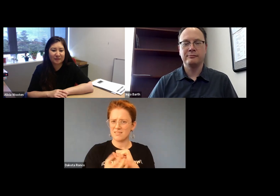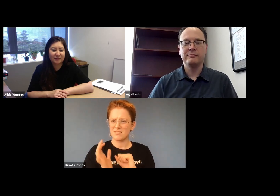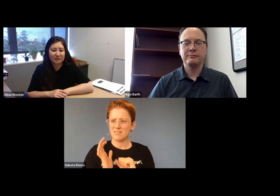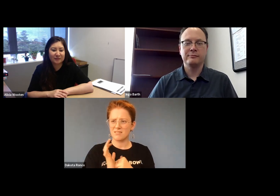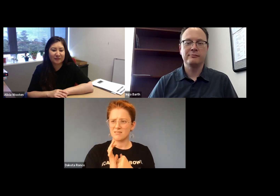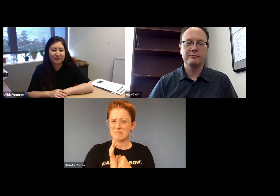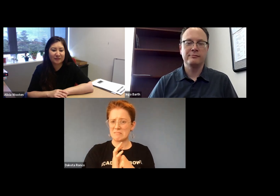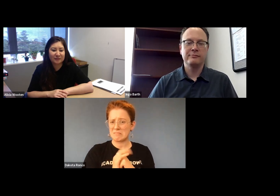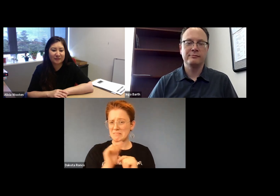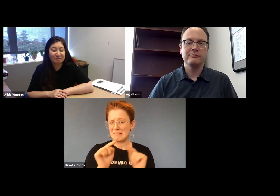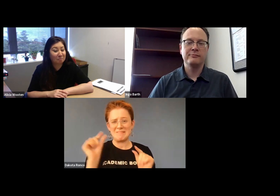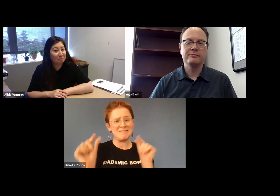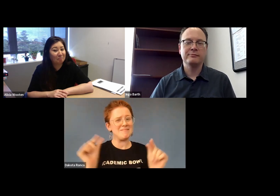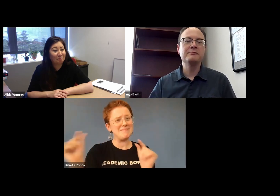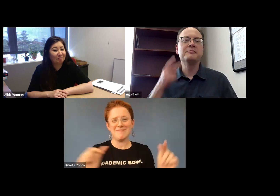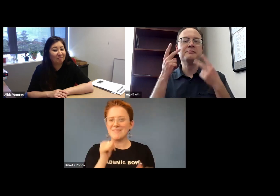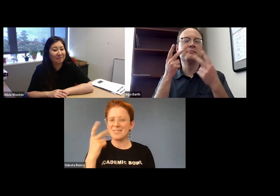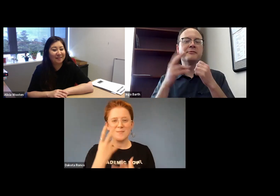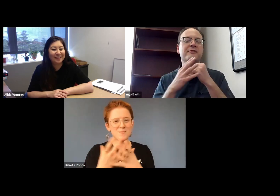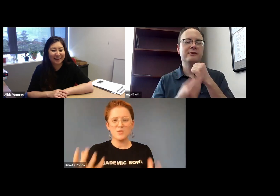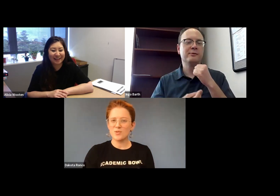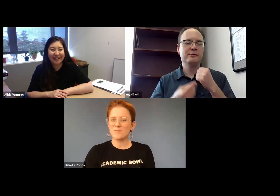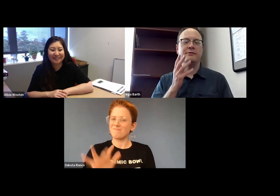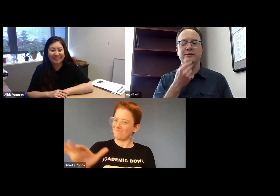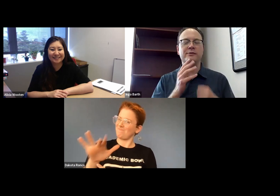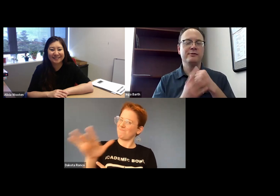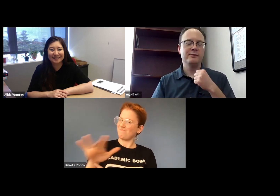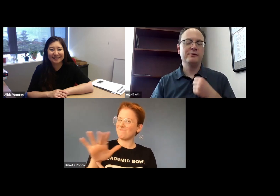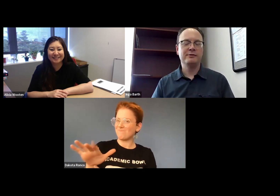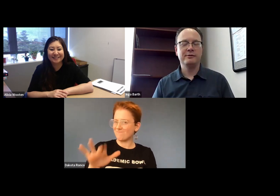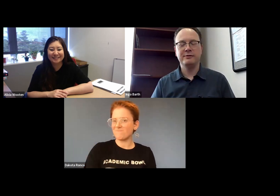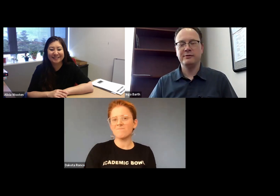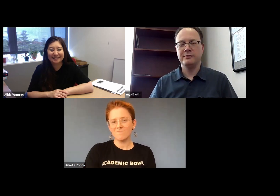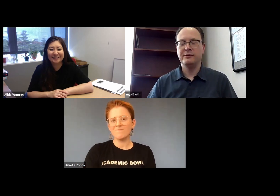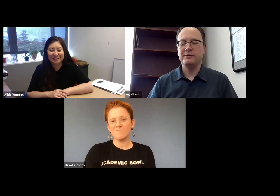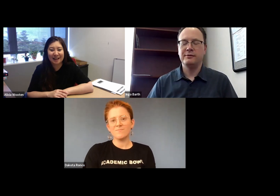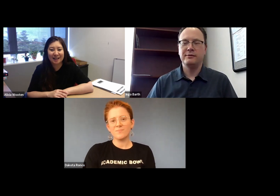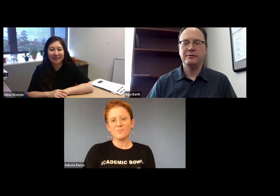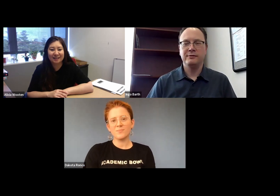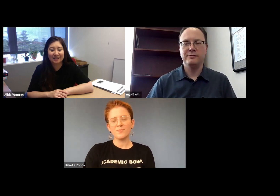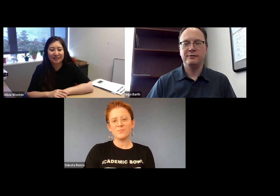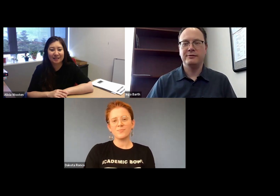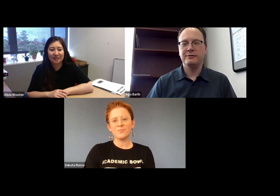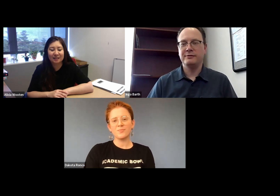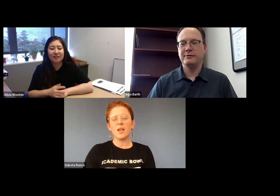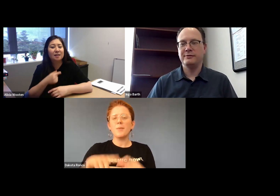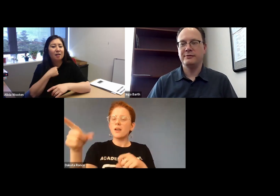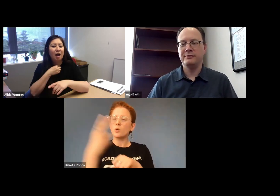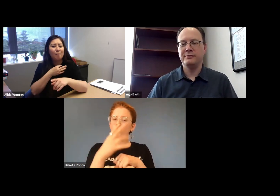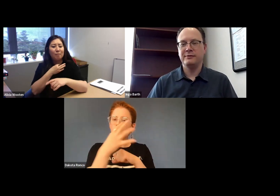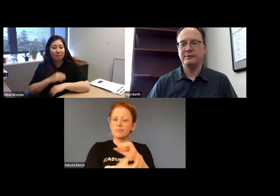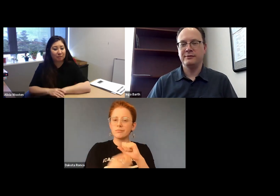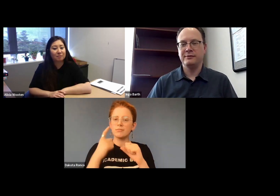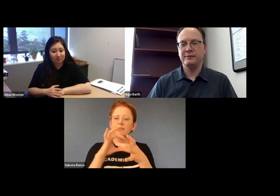sign for Venus. I think it's like this, but I'm not sure. So There's like not a lot of beautiful on the planet. standardization.